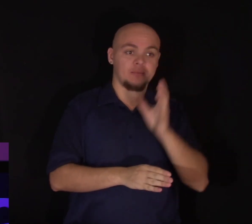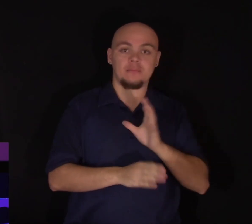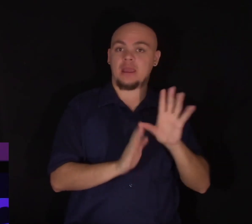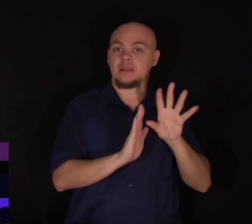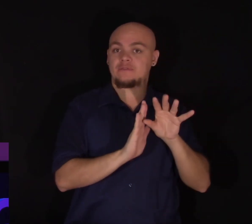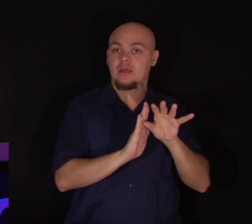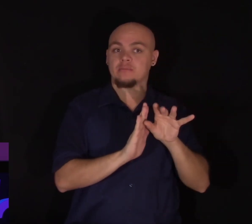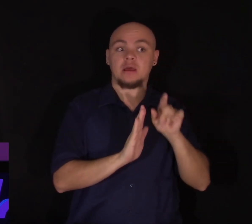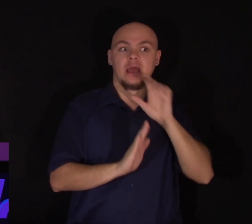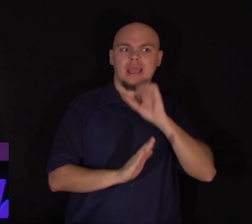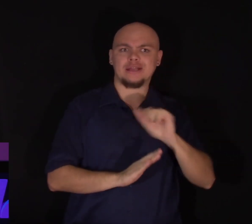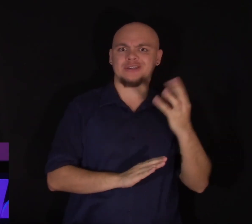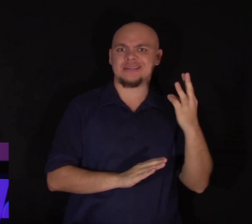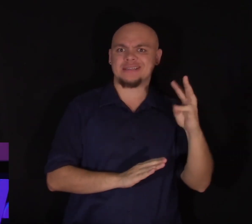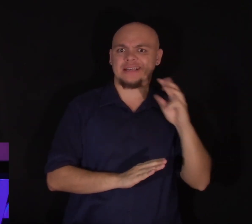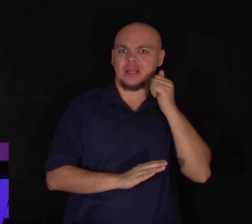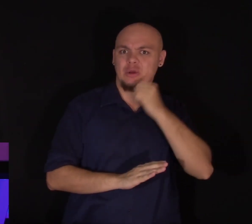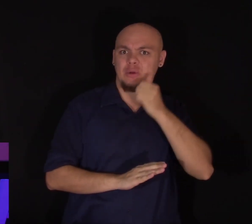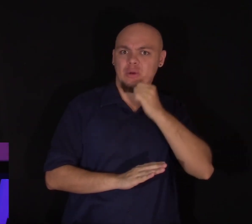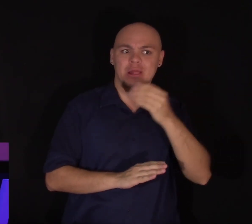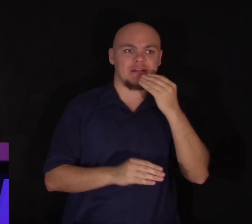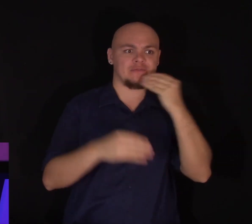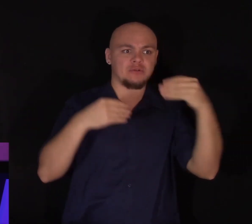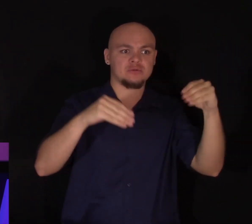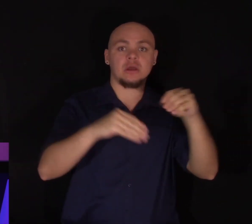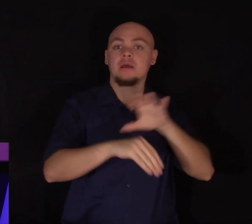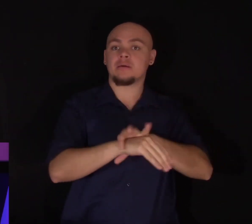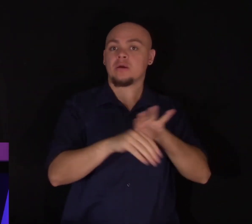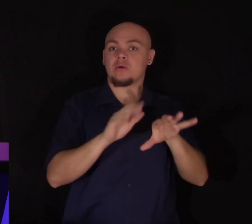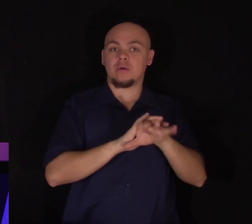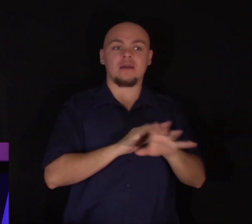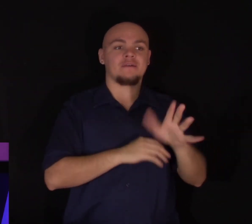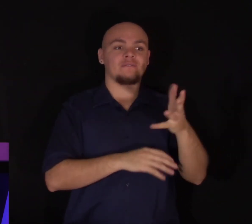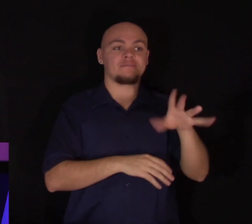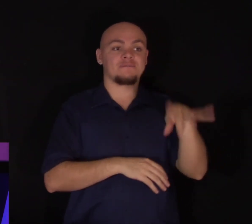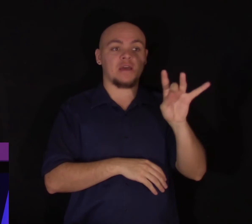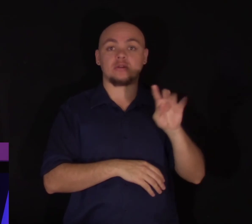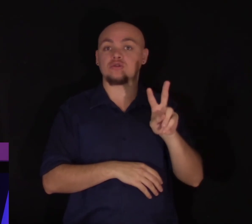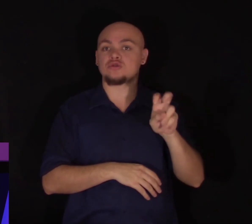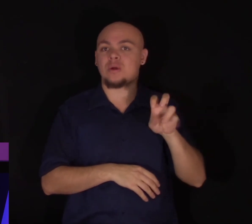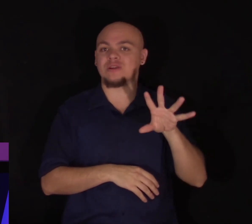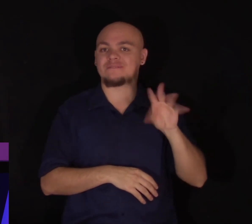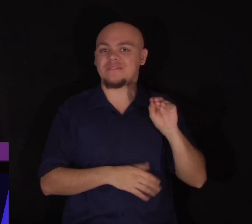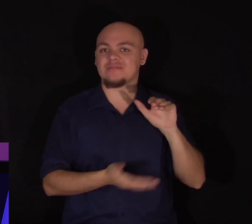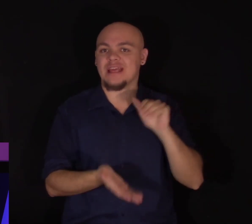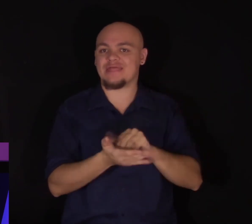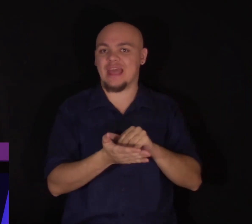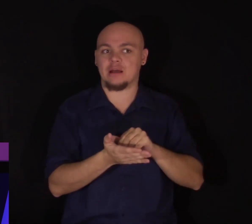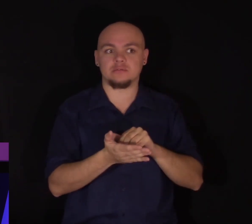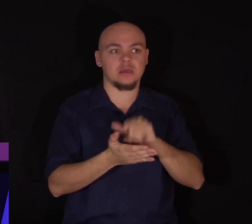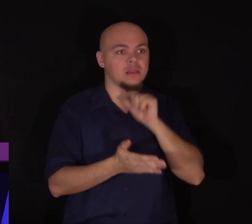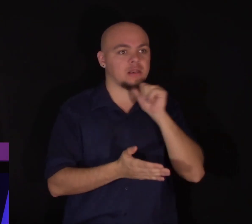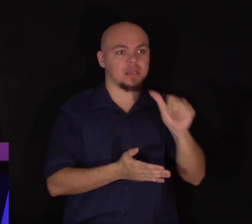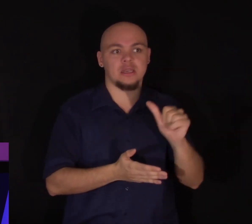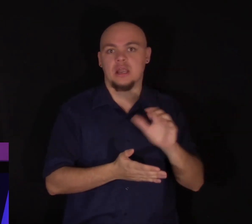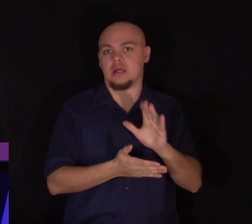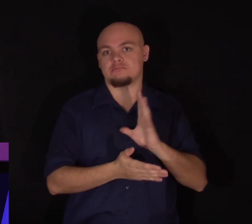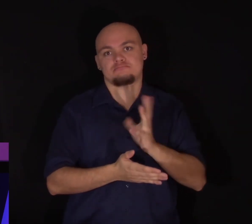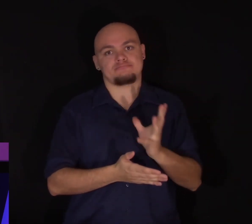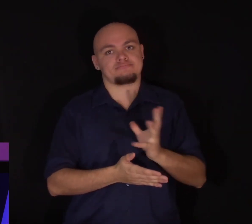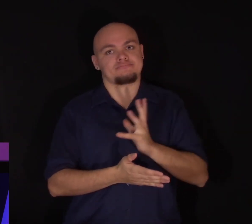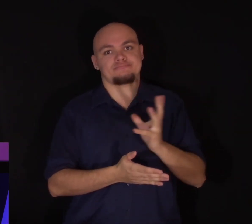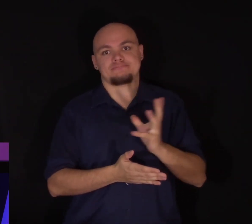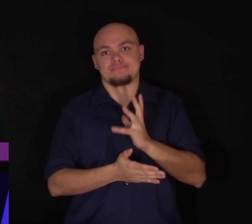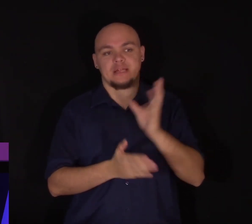under a 16-year-old girl's skirt at a supermarket, and when police arrested him, they found 250,000 indecent images of children. This law isn't